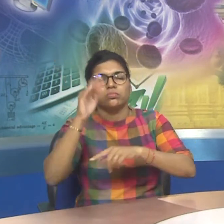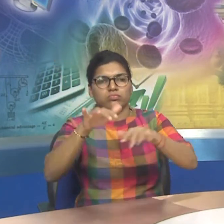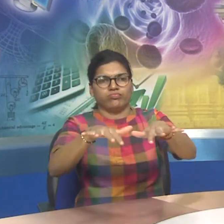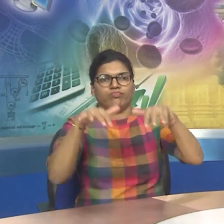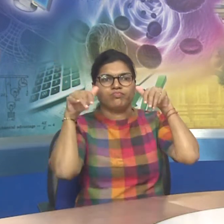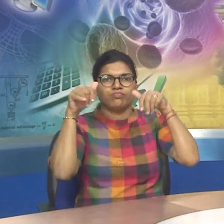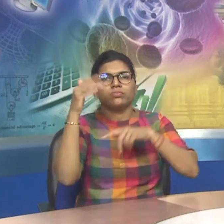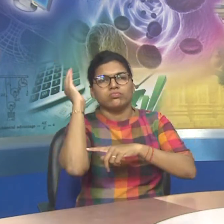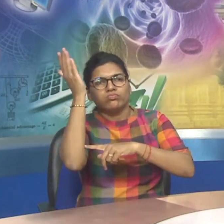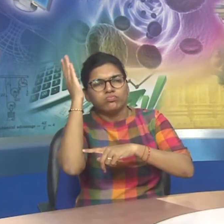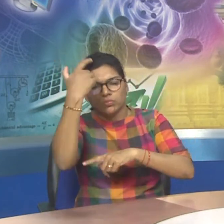Preacher.